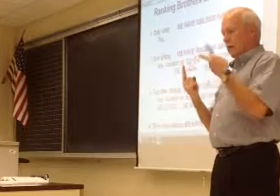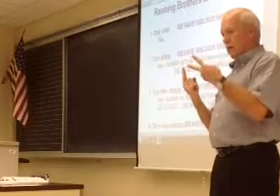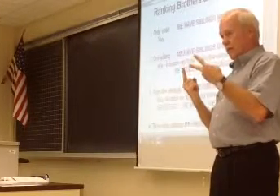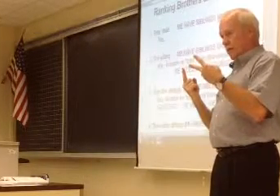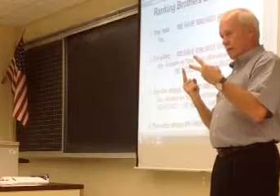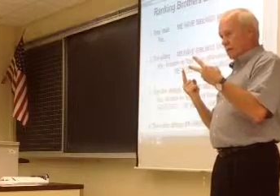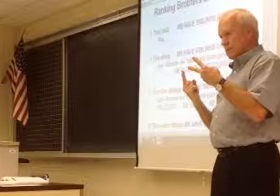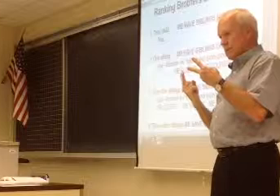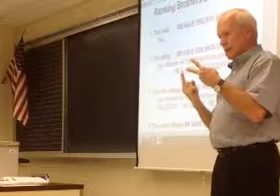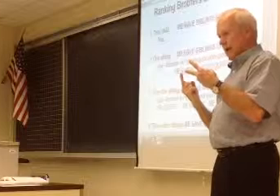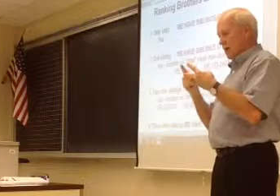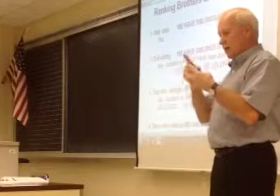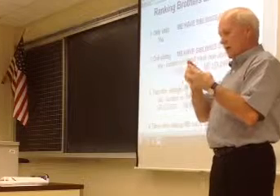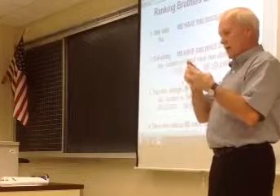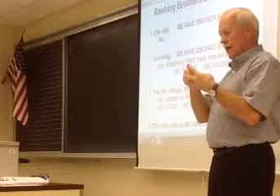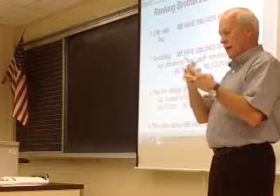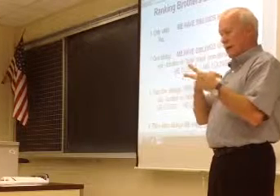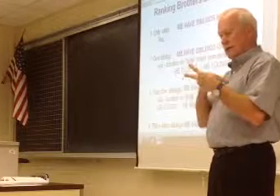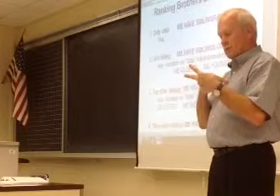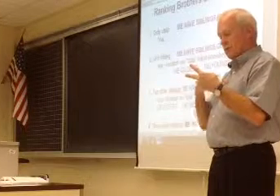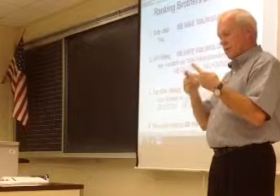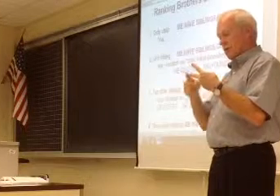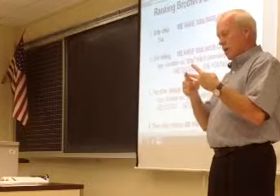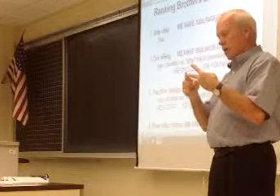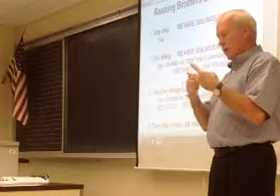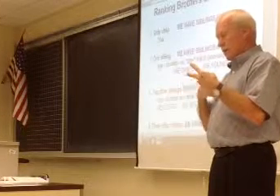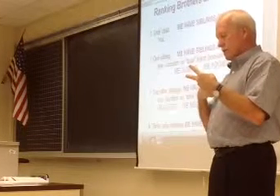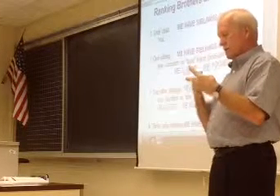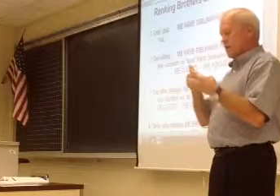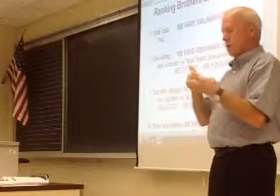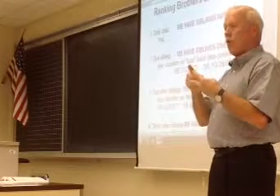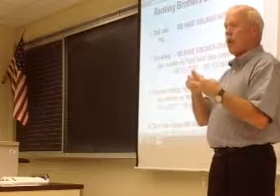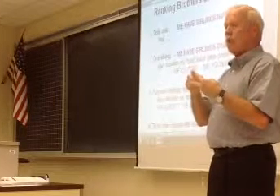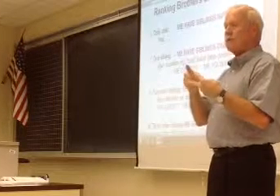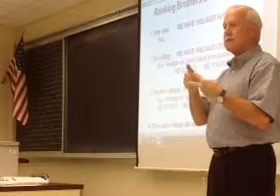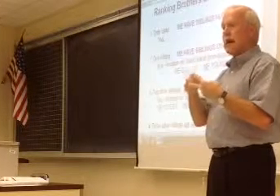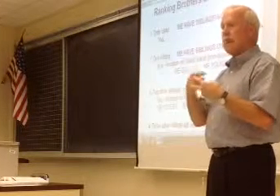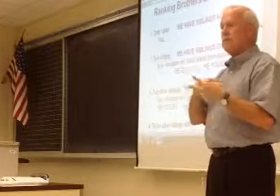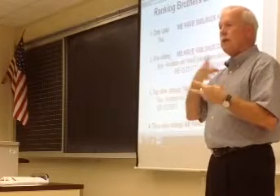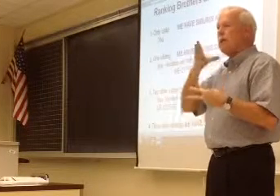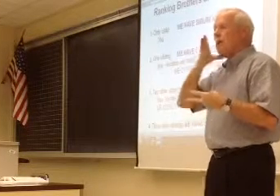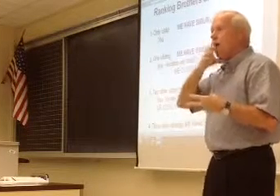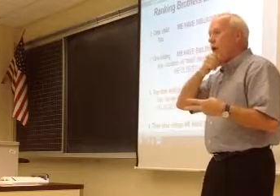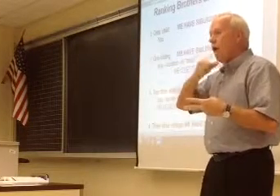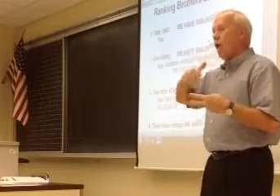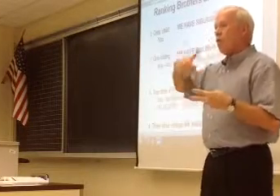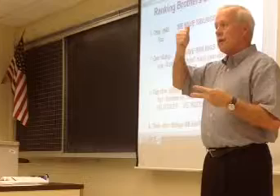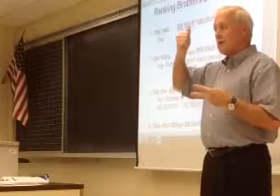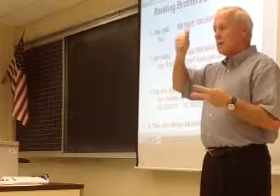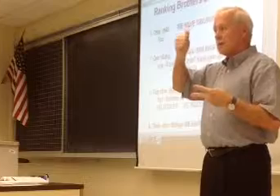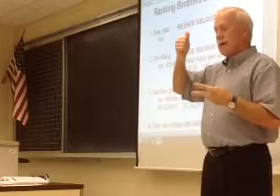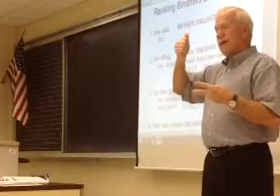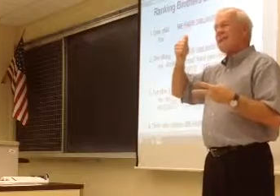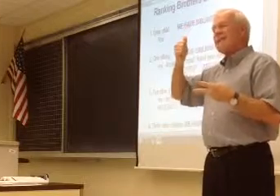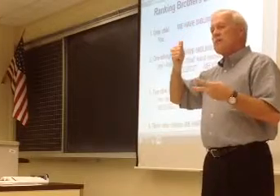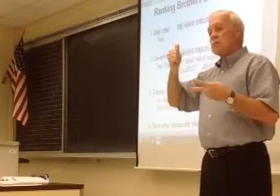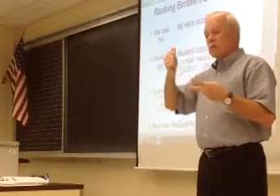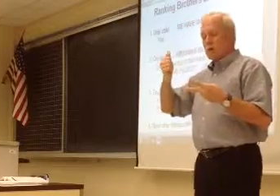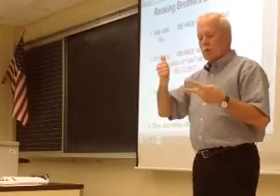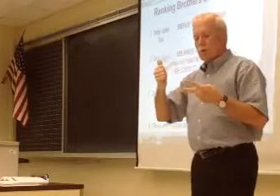with this, I can show you that that's me, or this is me. Or I could sign me oldest, and it's in the book. We're going to